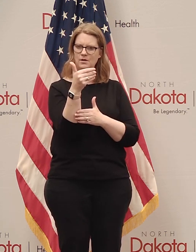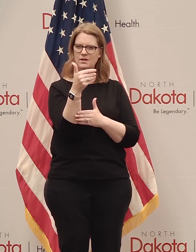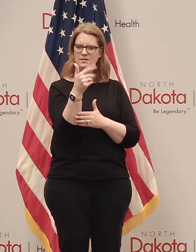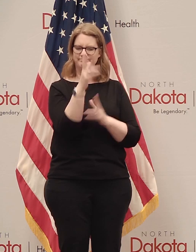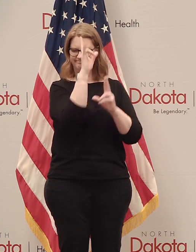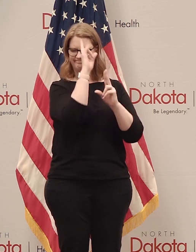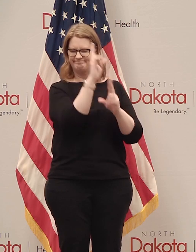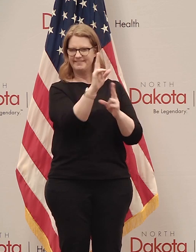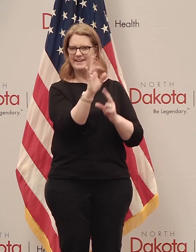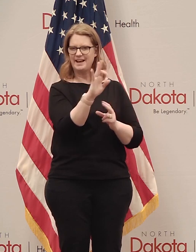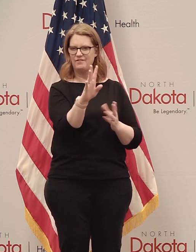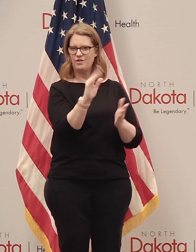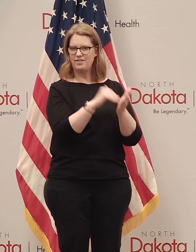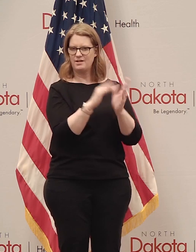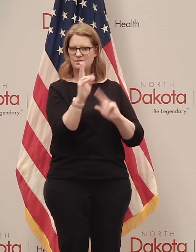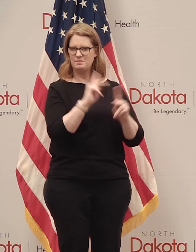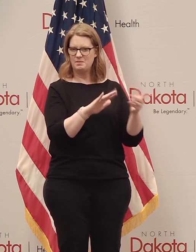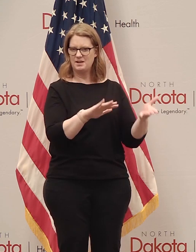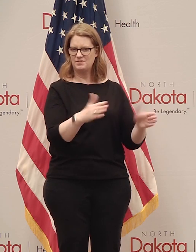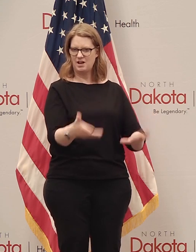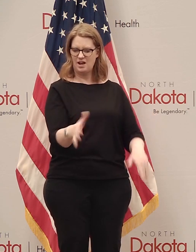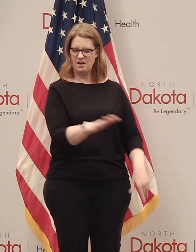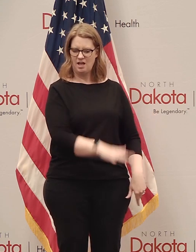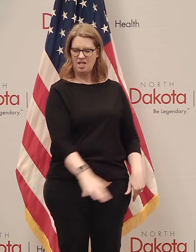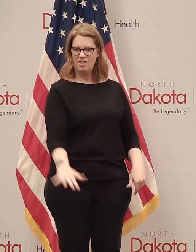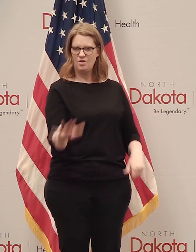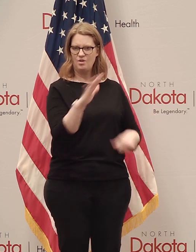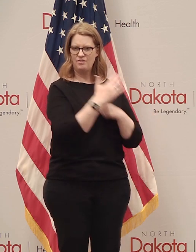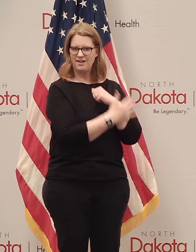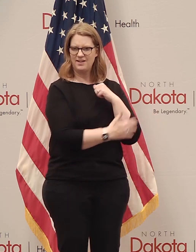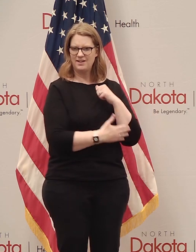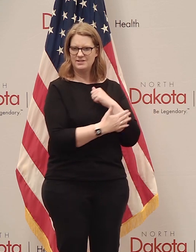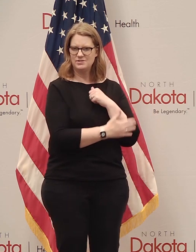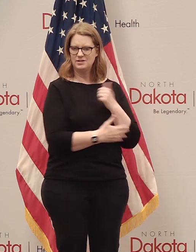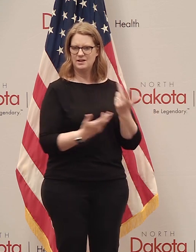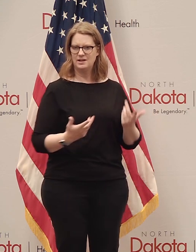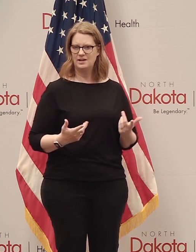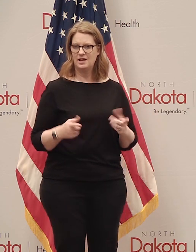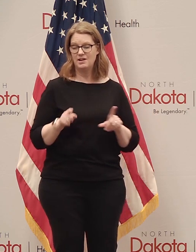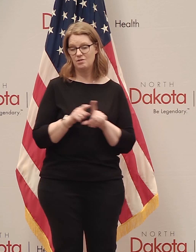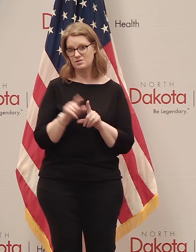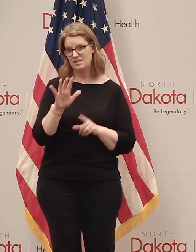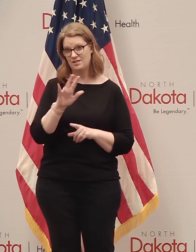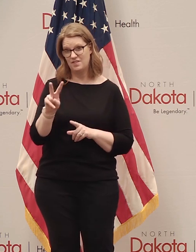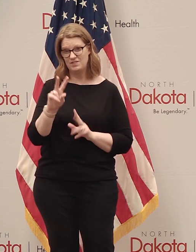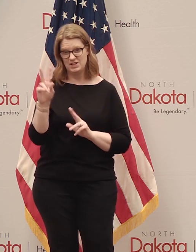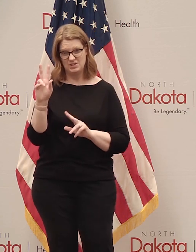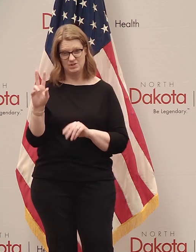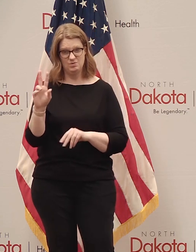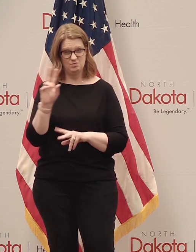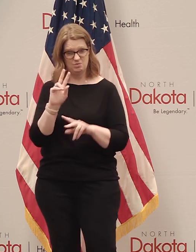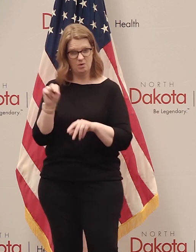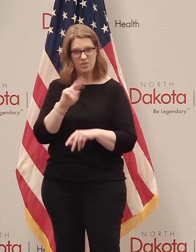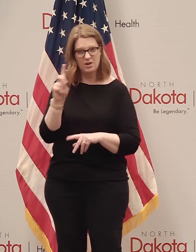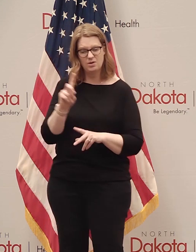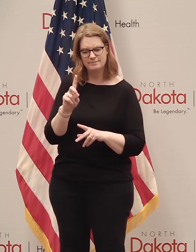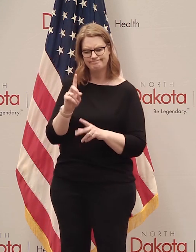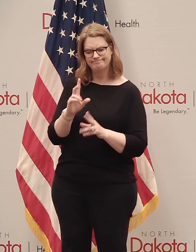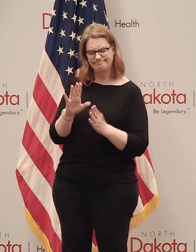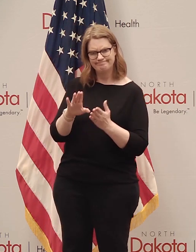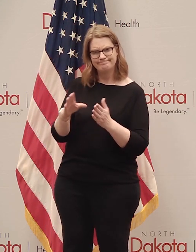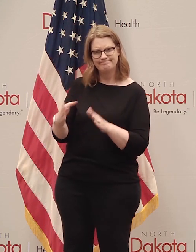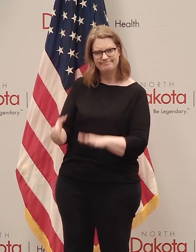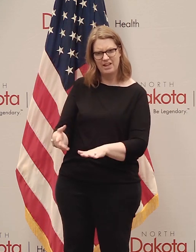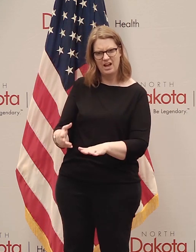94,000 individuals who have died nationwide. And of course, we also honor those 52 North Dakotans who have died well